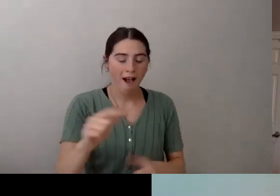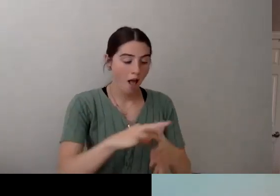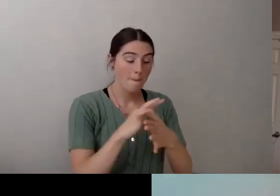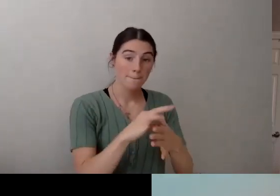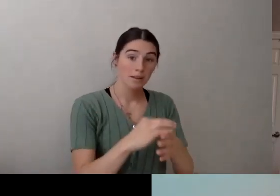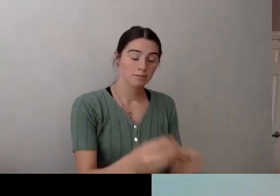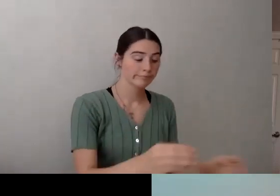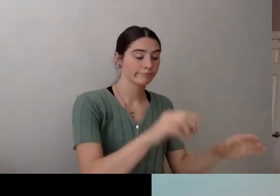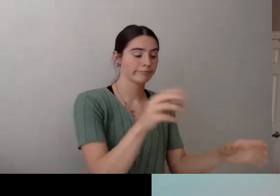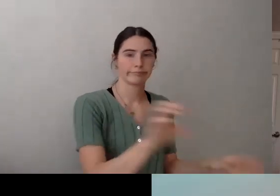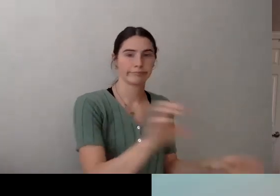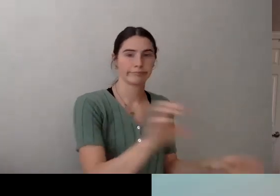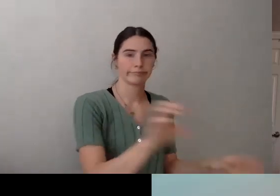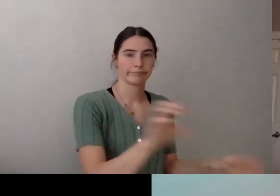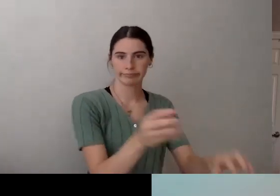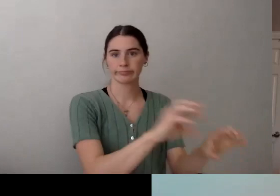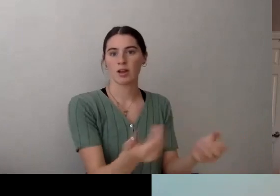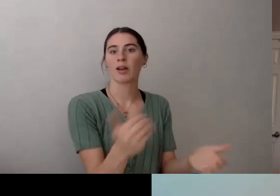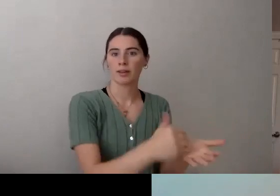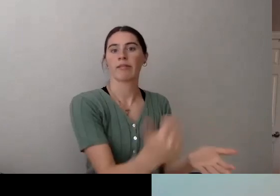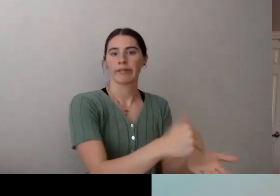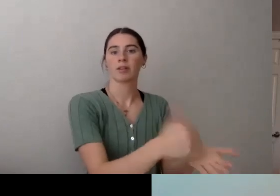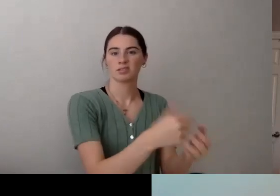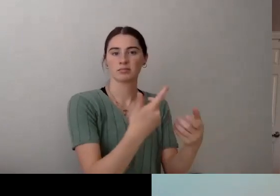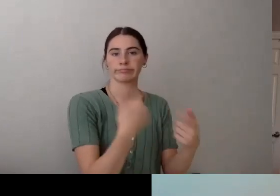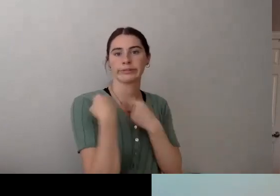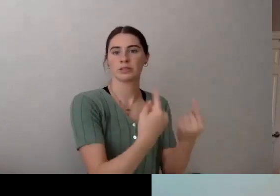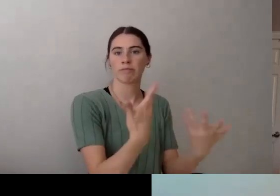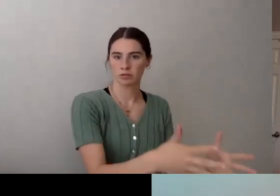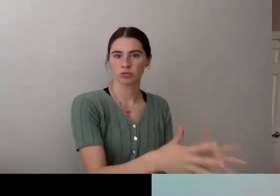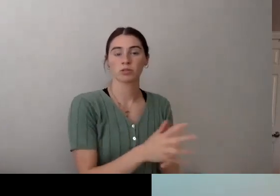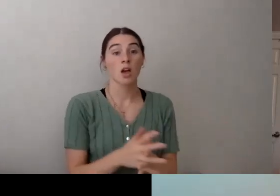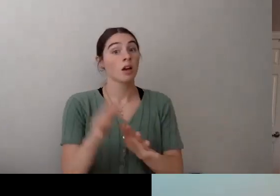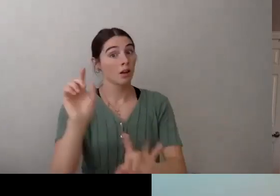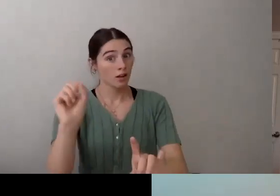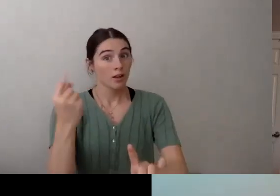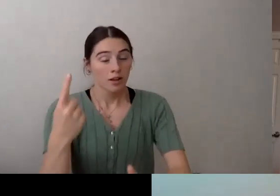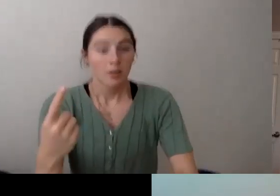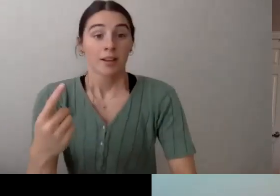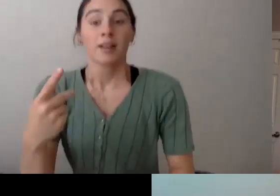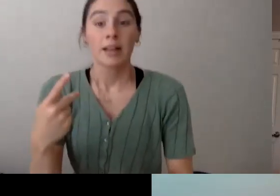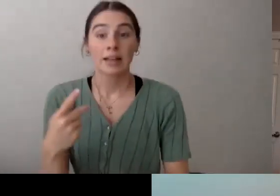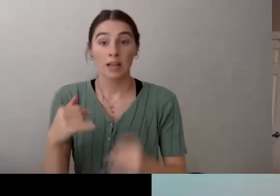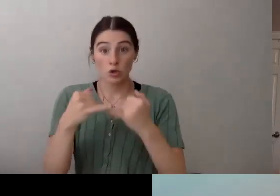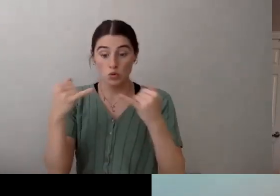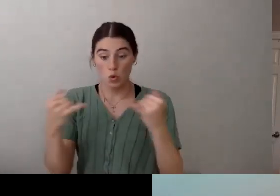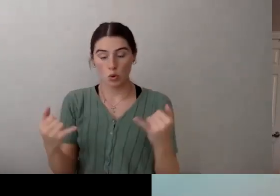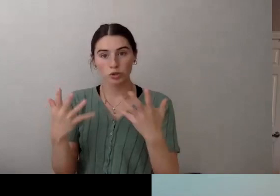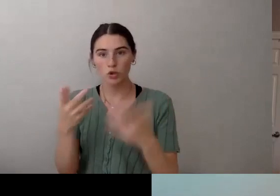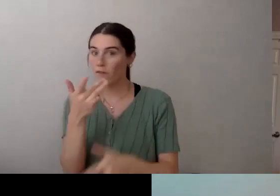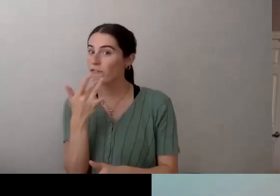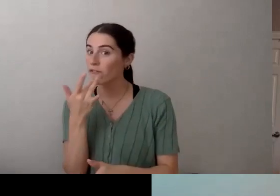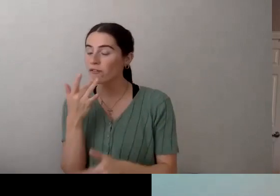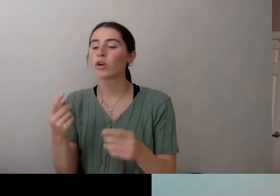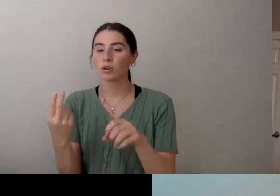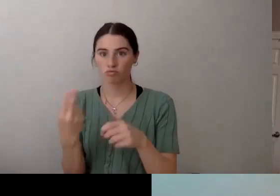then you're gonna have your noodles of choice ready. Now, keto means that we don't want